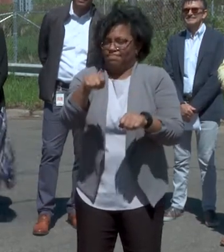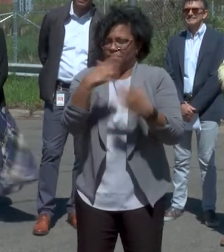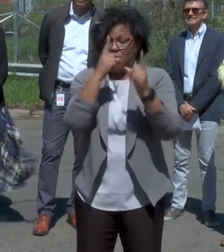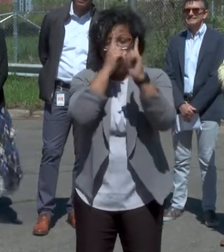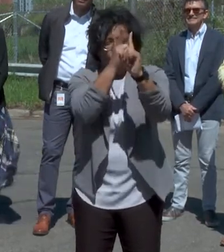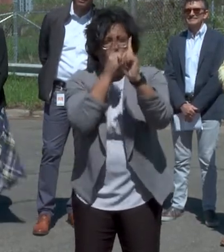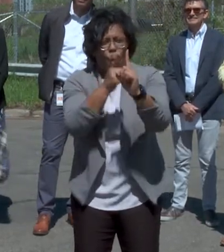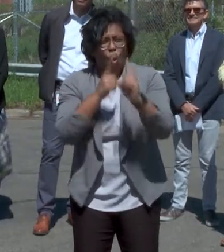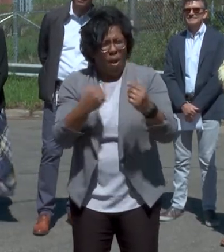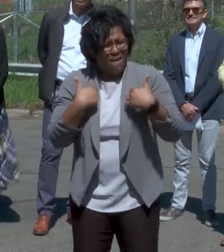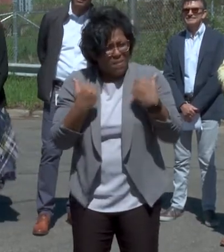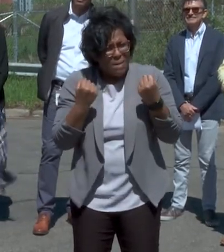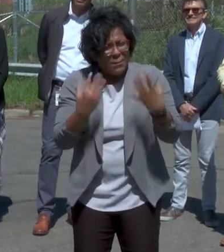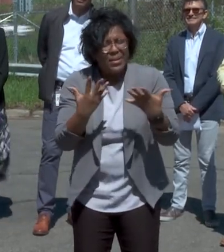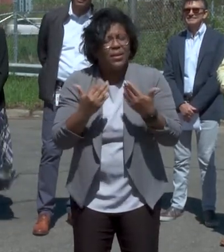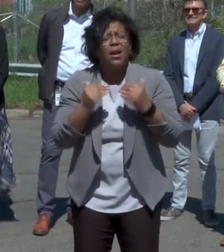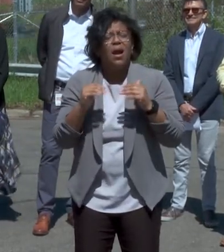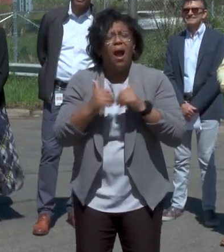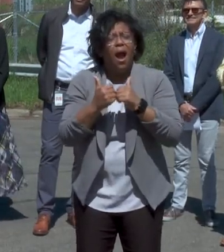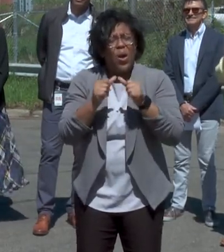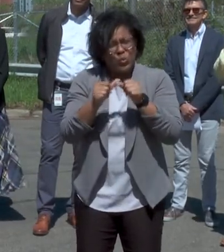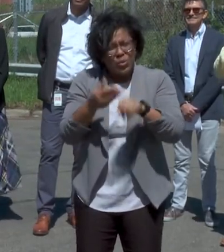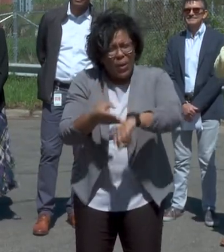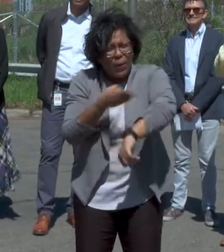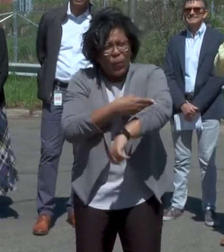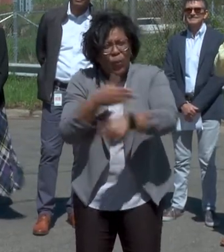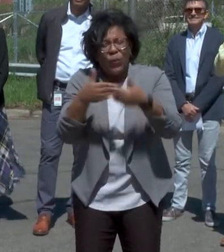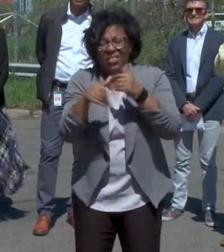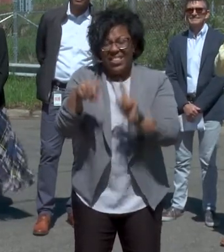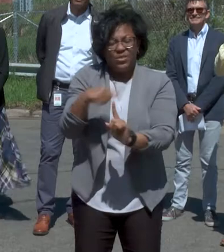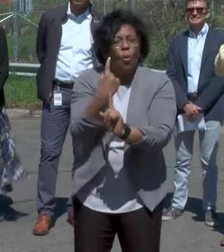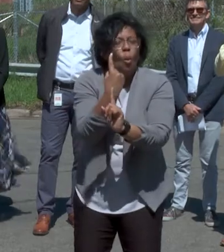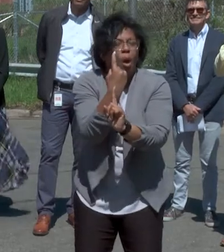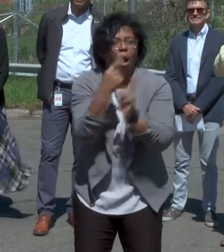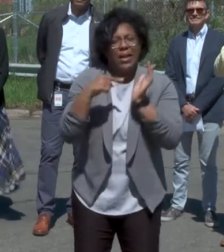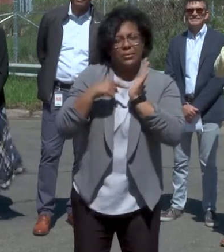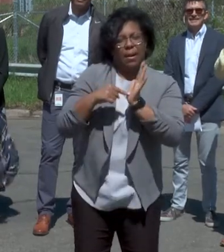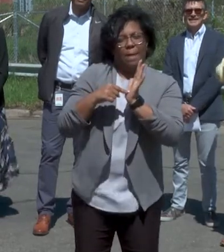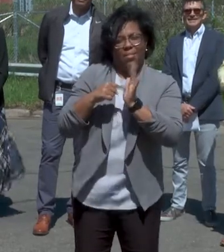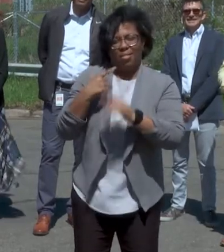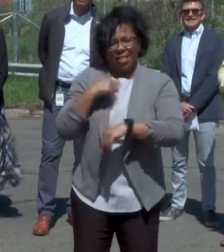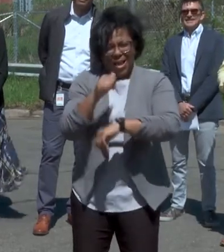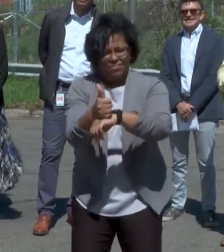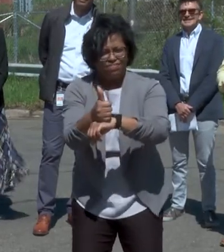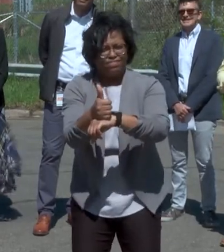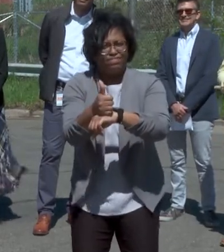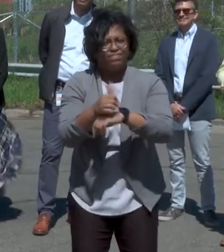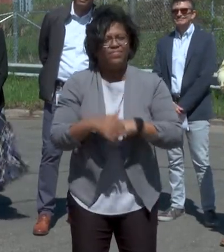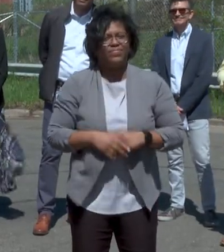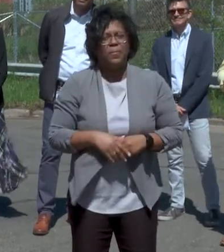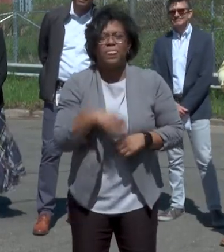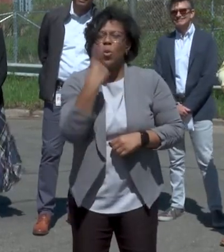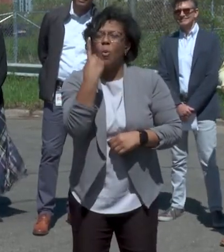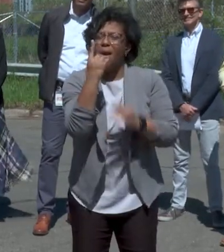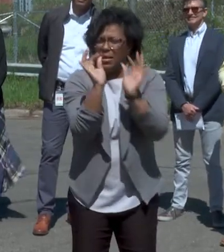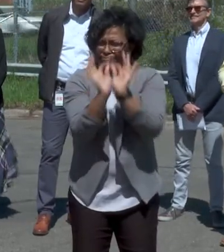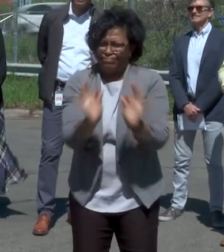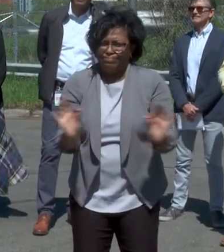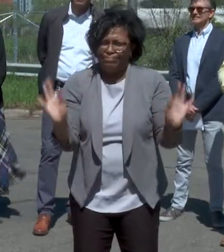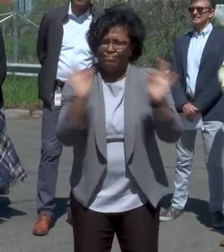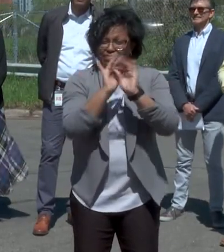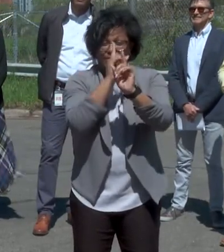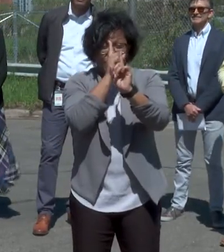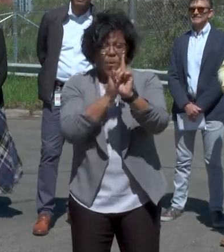undertaking, so I'd like to share some of our work in this area. A key goal is reducing the Park Board's carbon